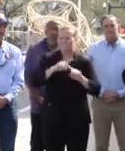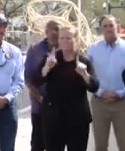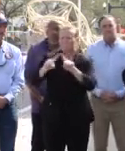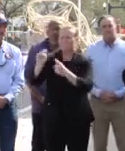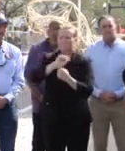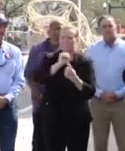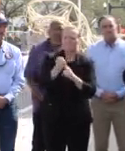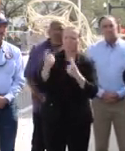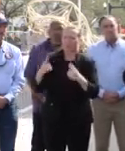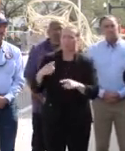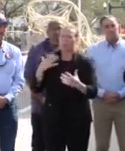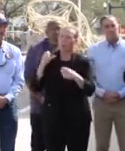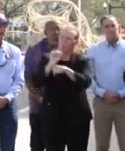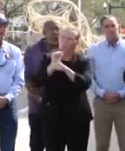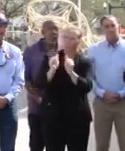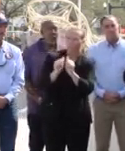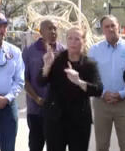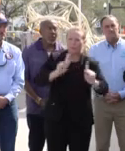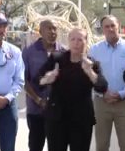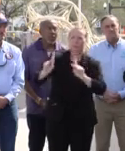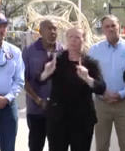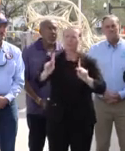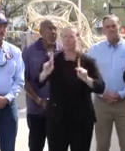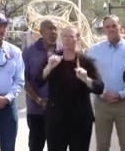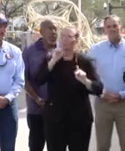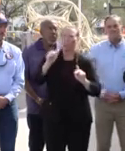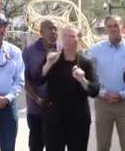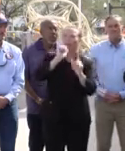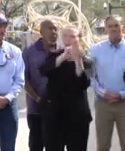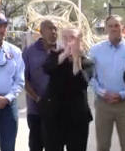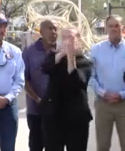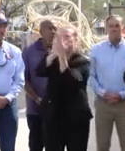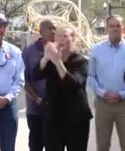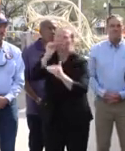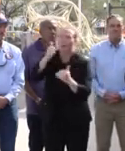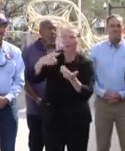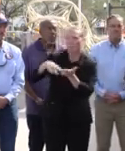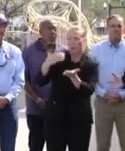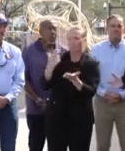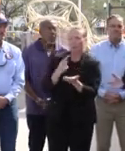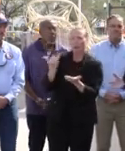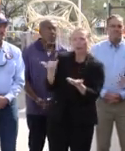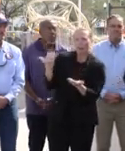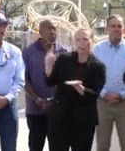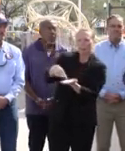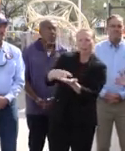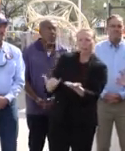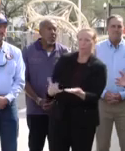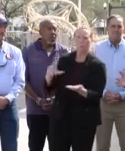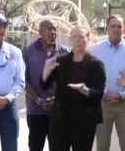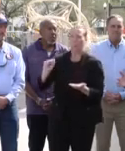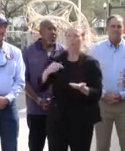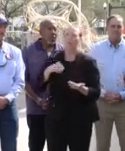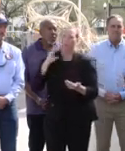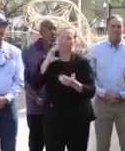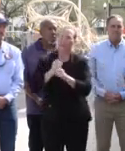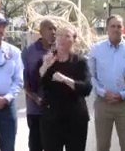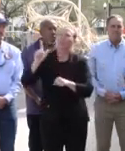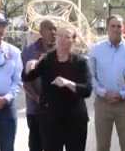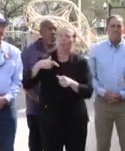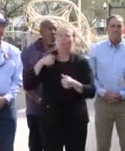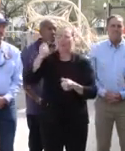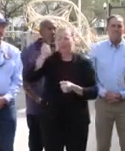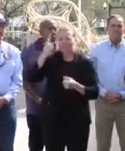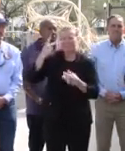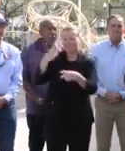people. We're not going to be beating down your door tomorrow to say, pay us back the money. We'll get it eventually, but we understand these are